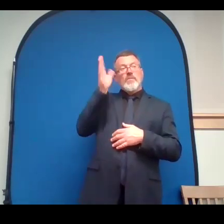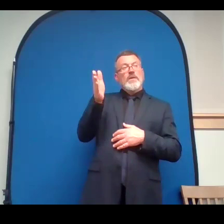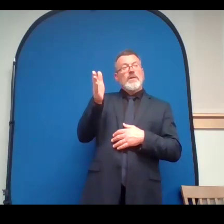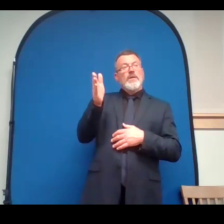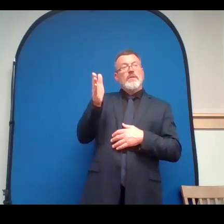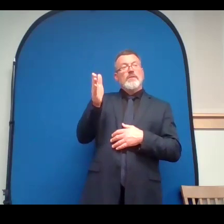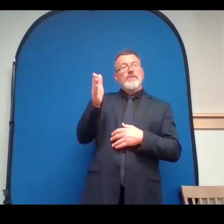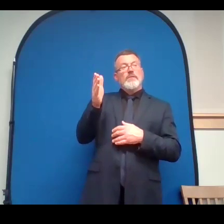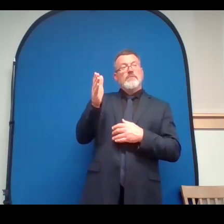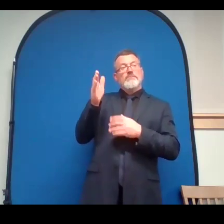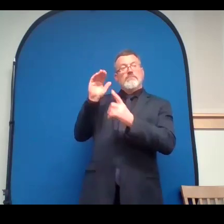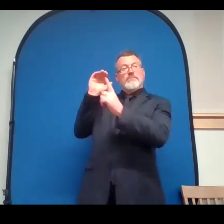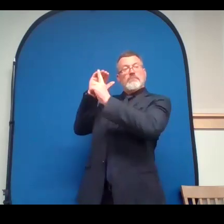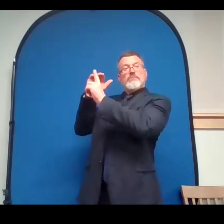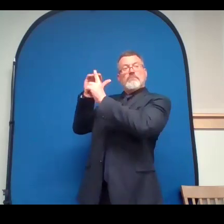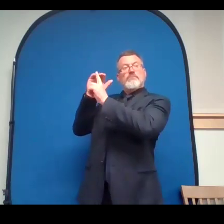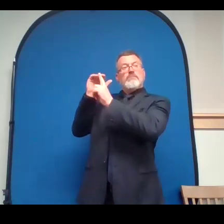notify,